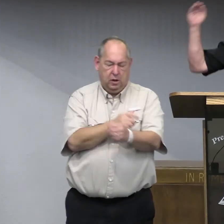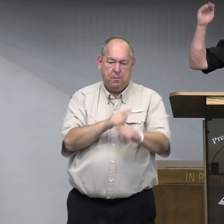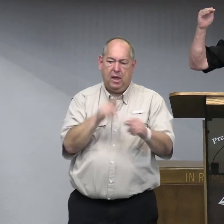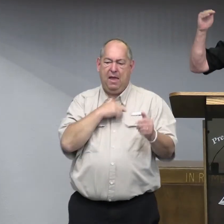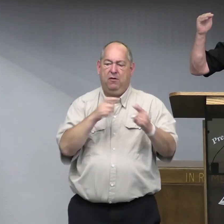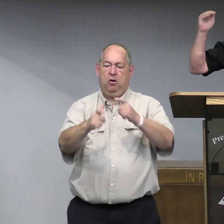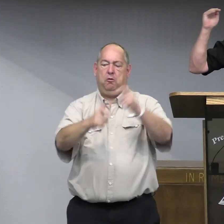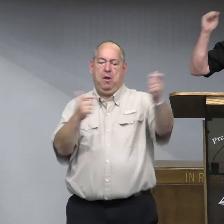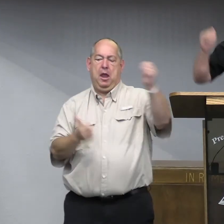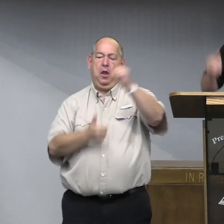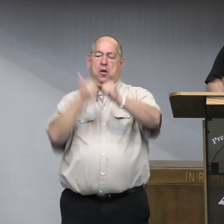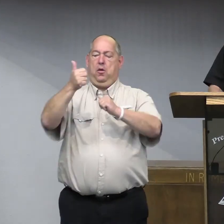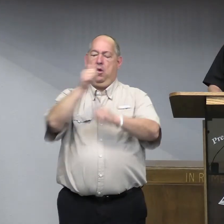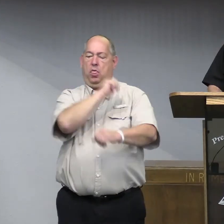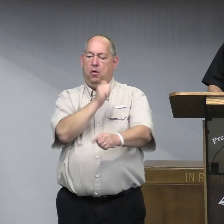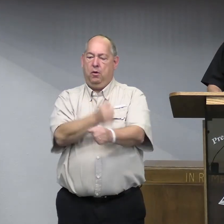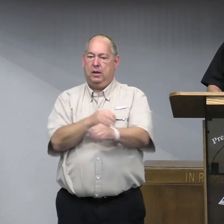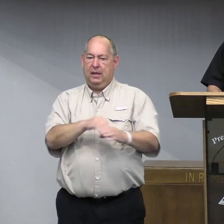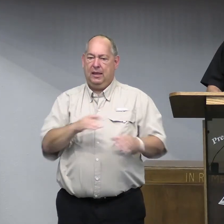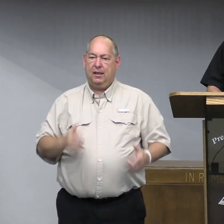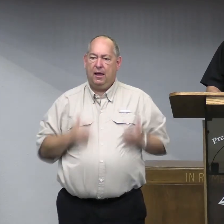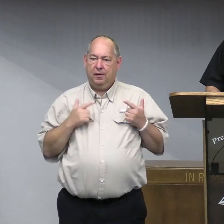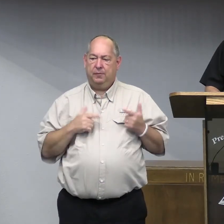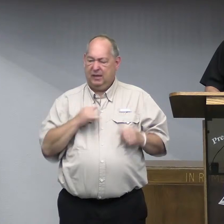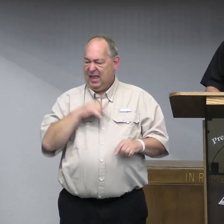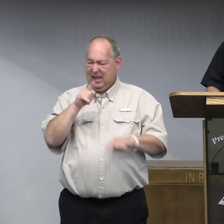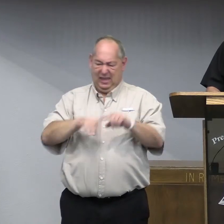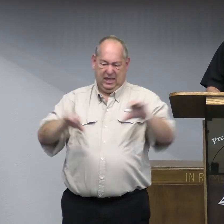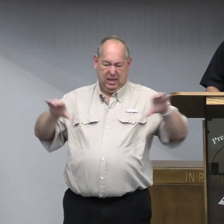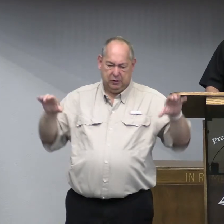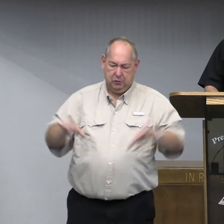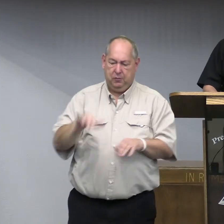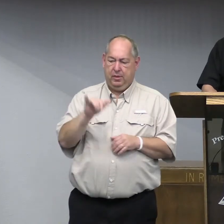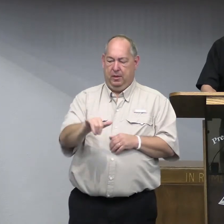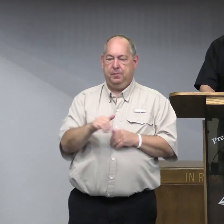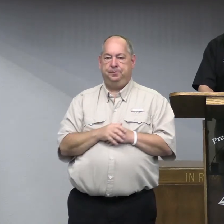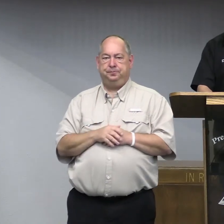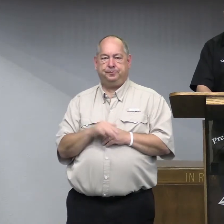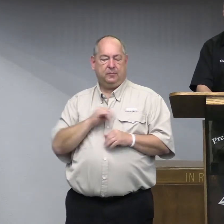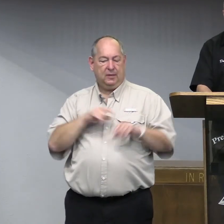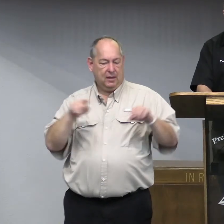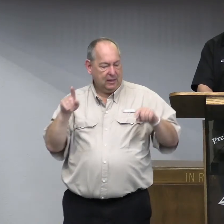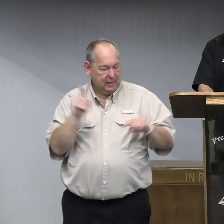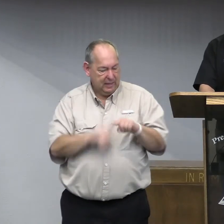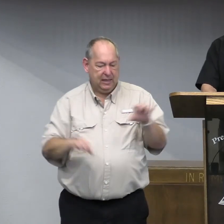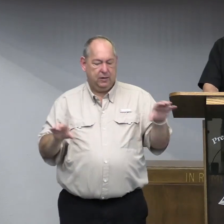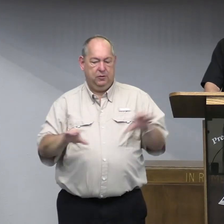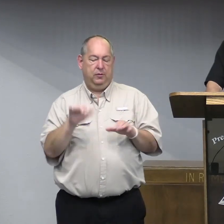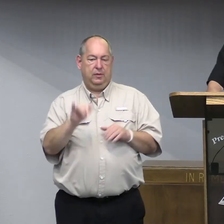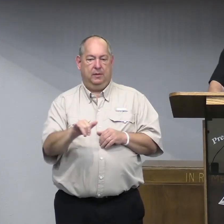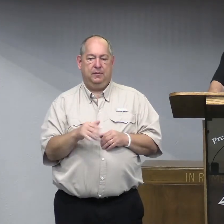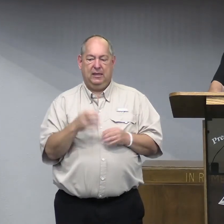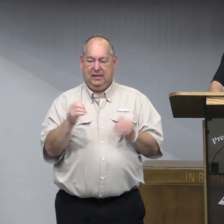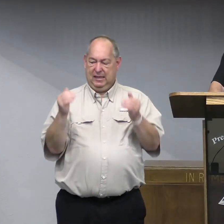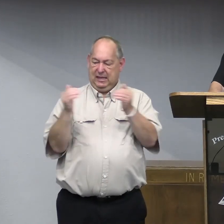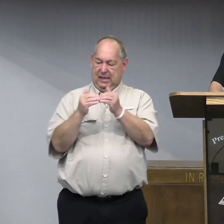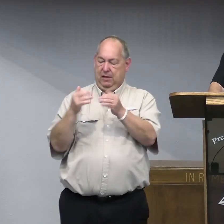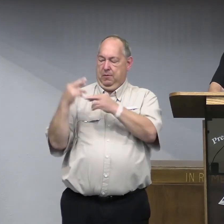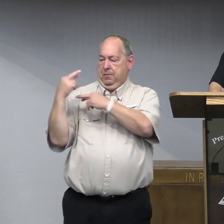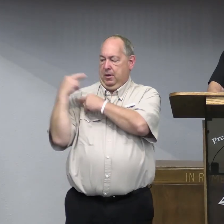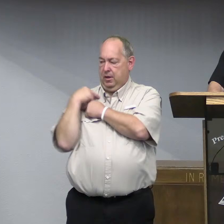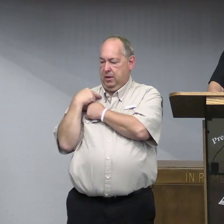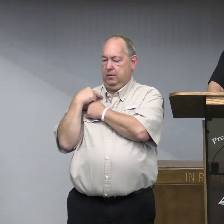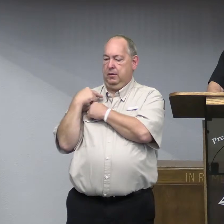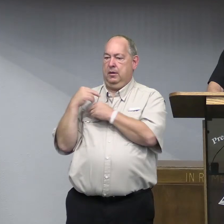greater authority in Joseph's life. And he says, I can't do this. I can't do this. He equated